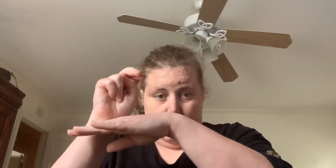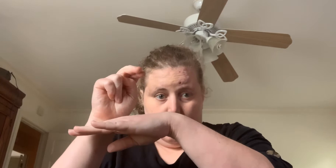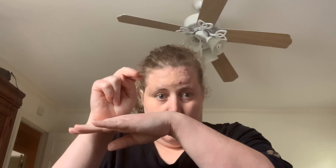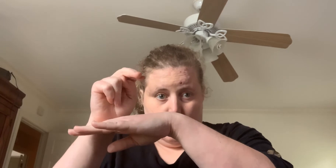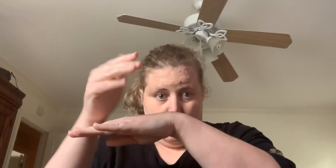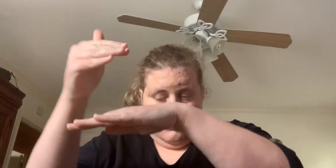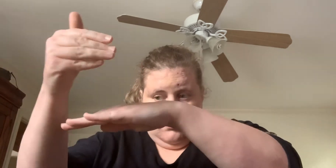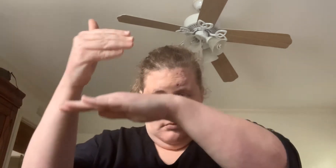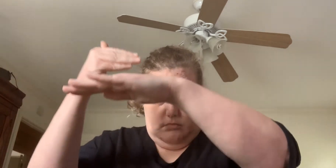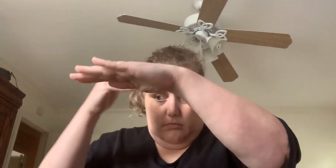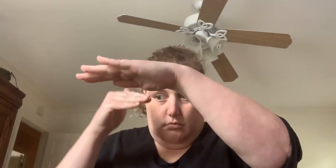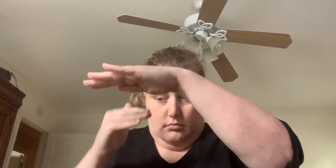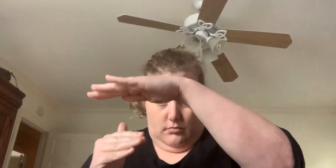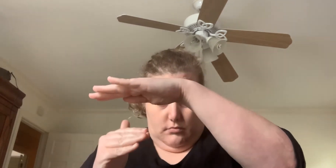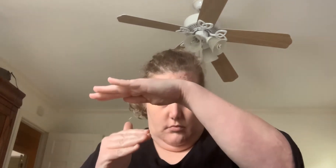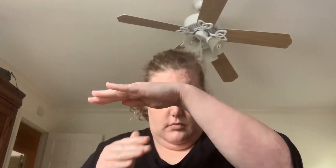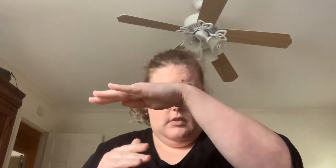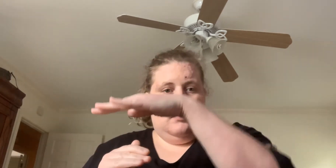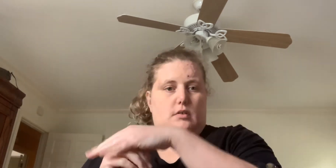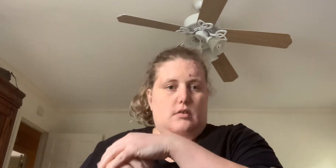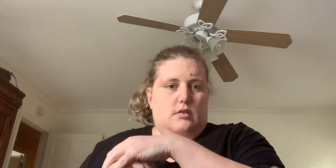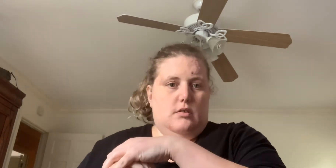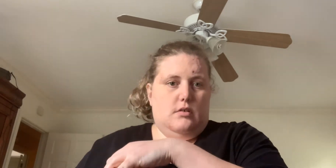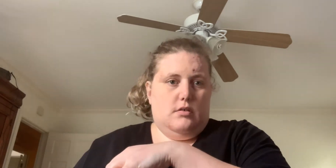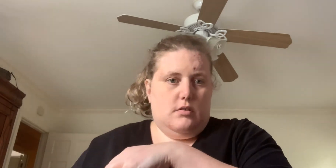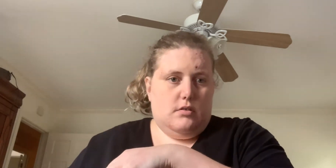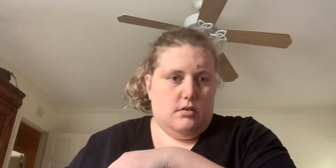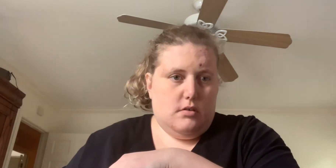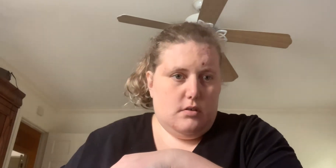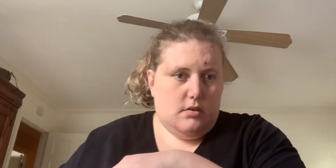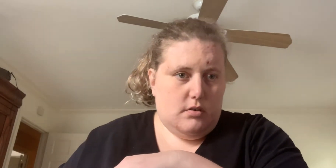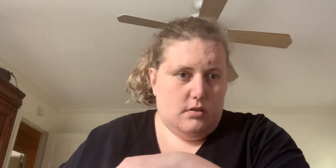at our relationship of nitrogen to ammonia, we see that we have 1